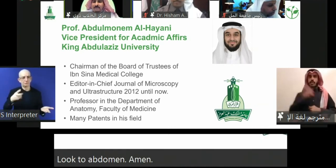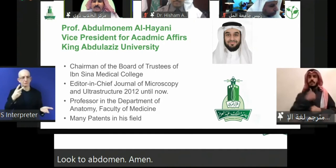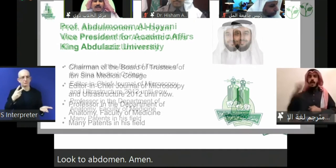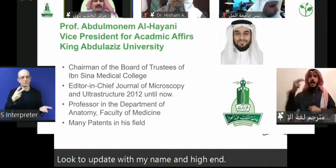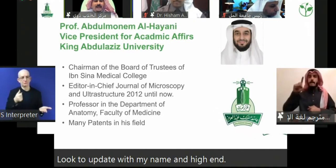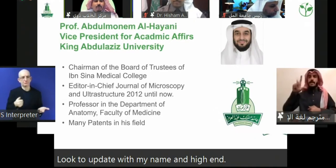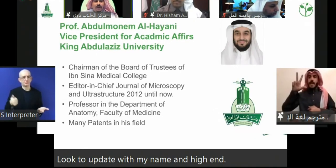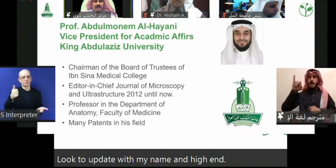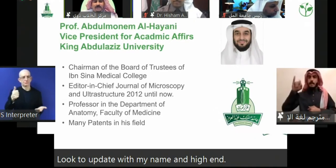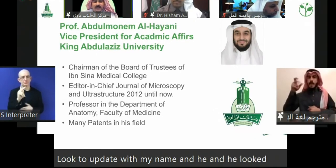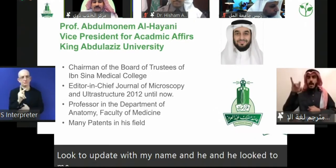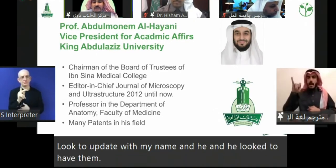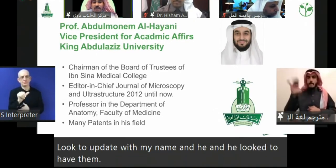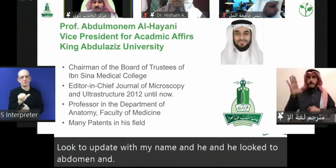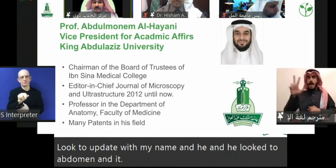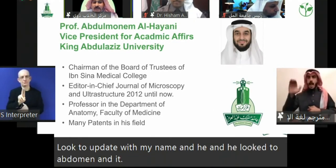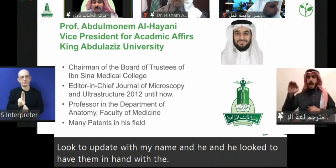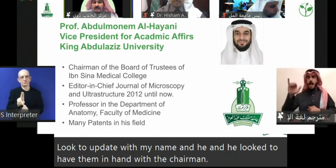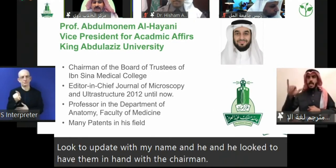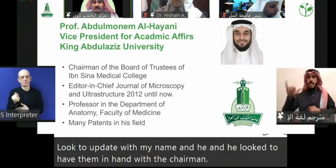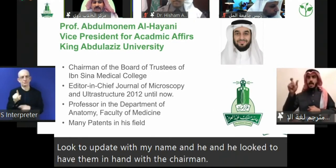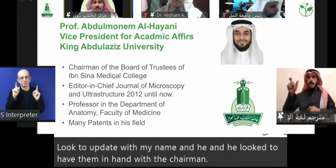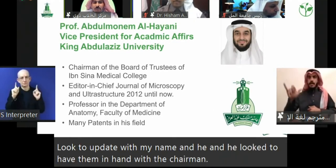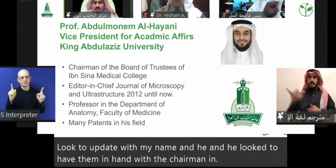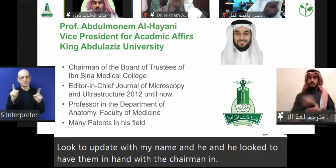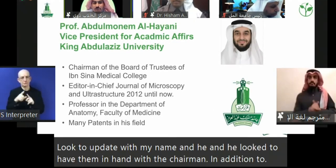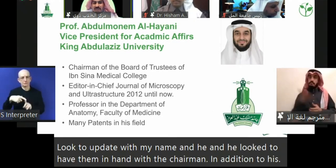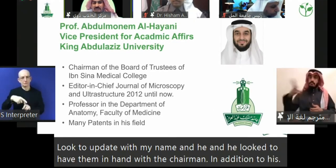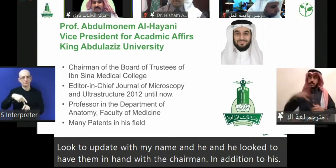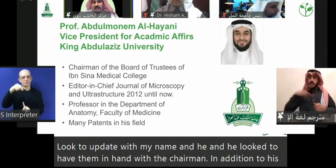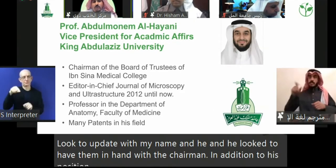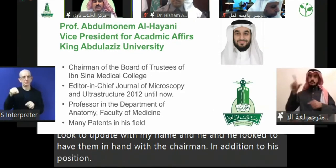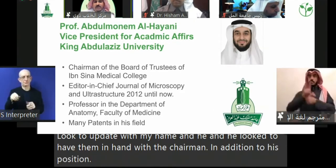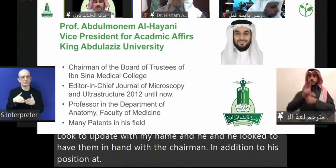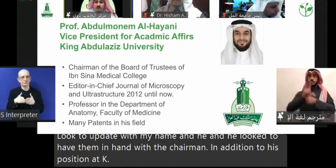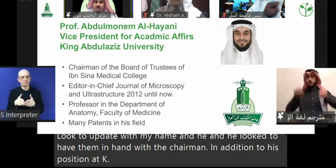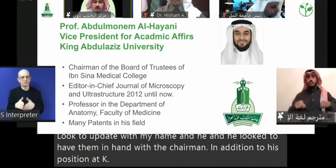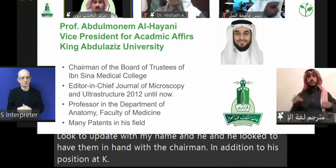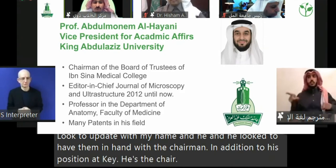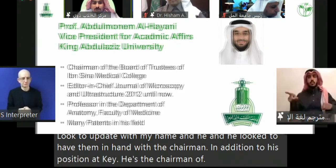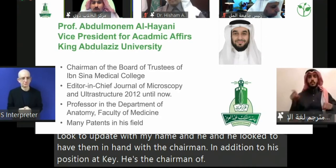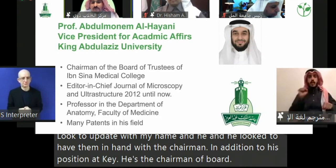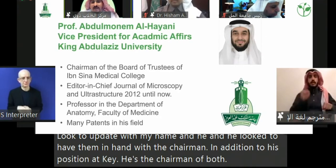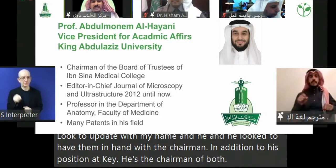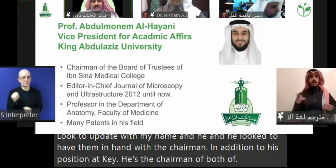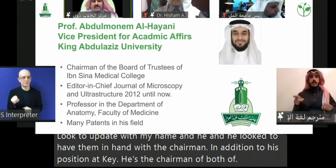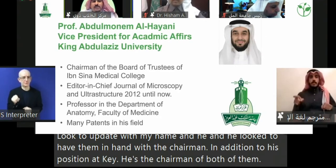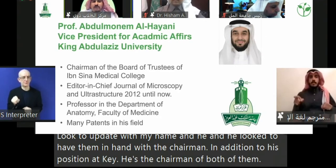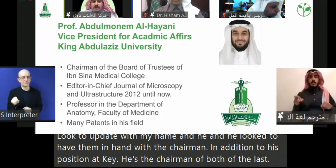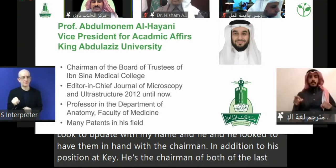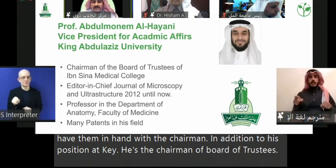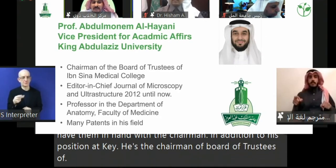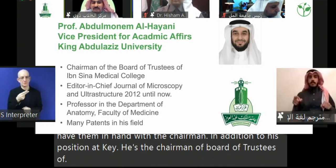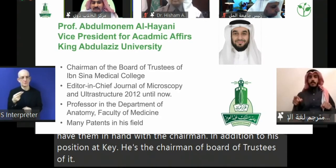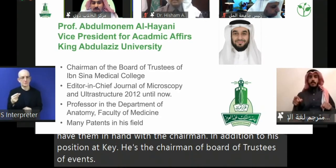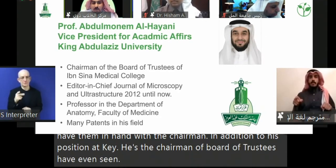Al-Hayani. Dr. Abdulmonem is the chairman, in addition to his position at KAU, he's the chairman of board of trustees of